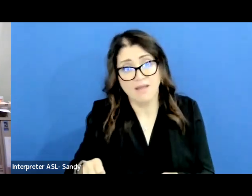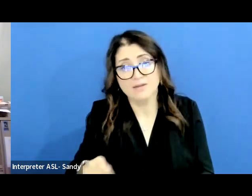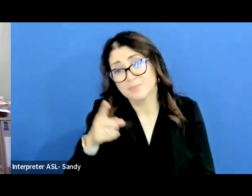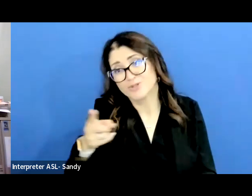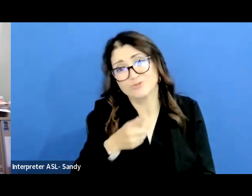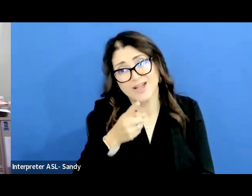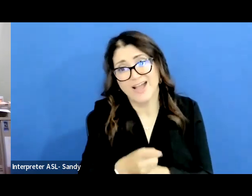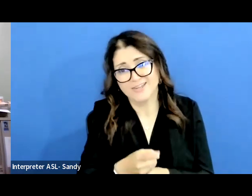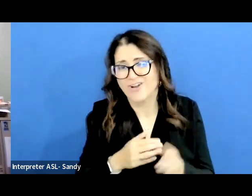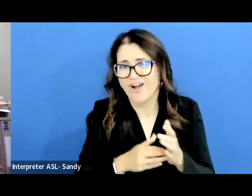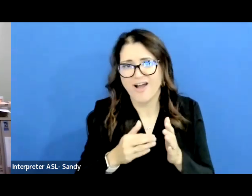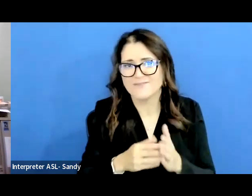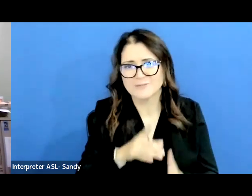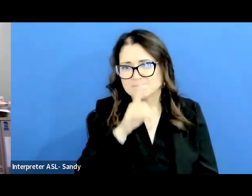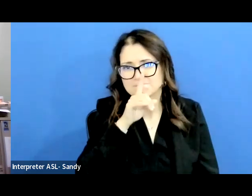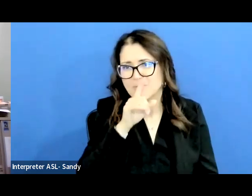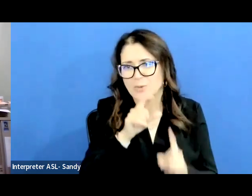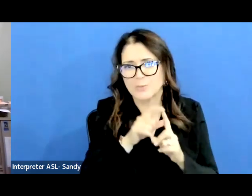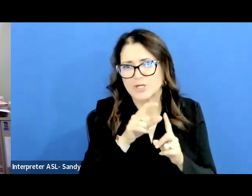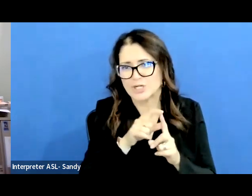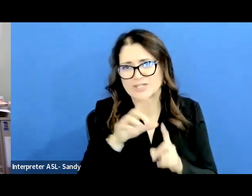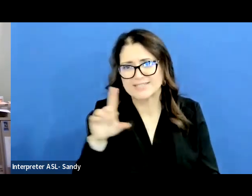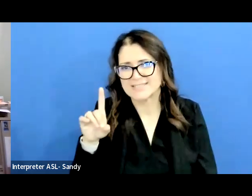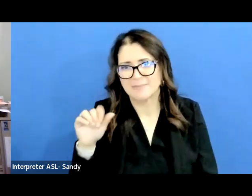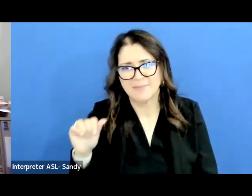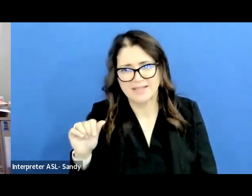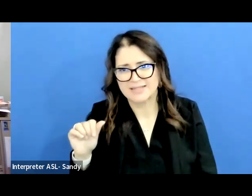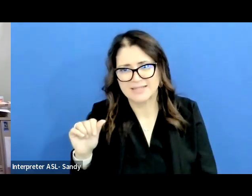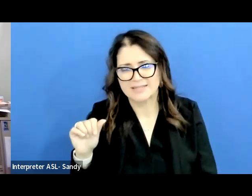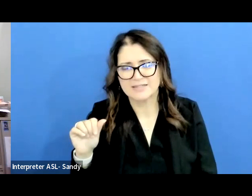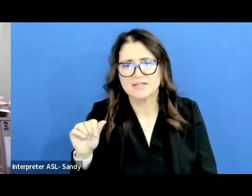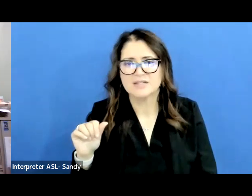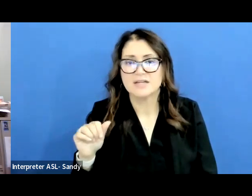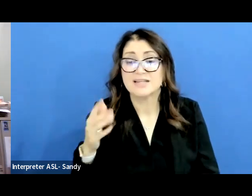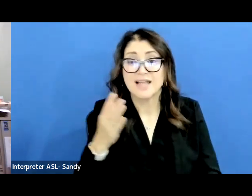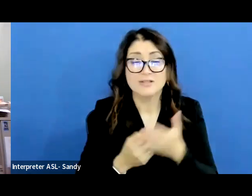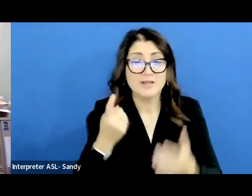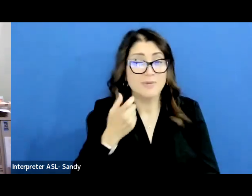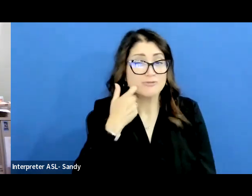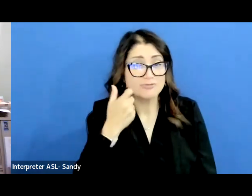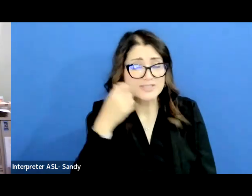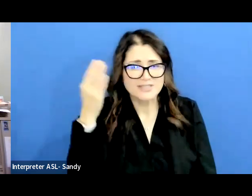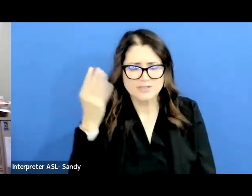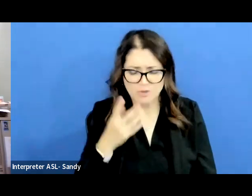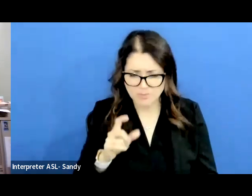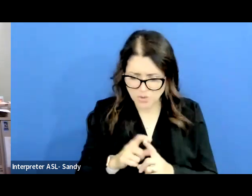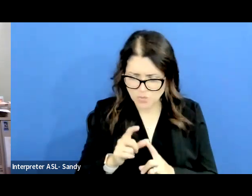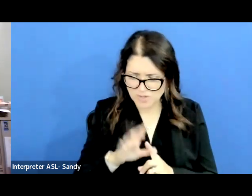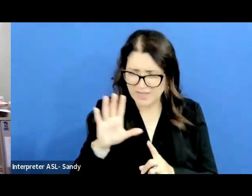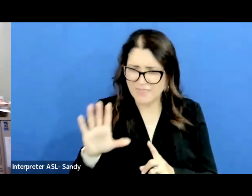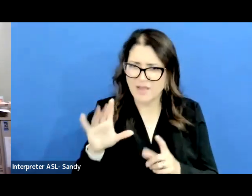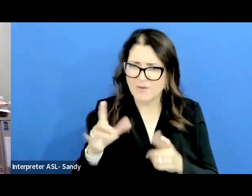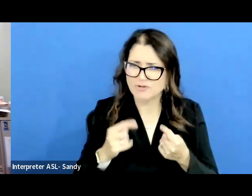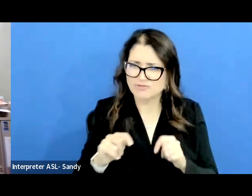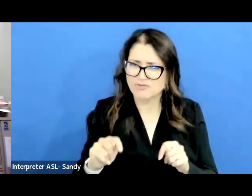we frequently don't say the word disability. Now, somebody recently told me a word that they were trying to